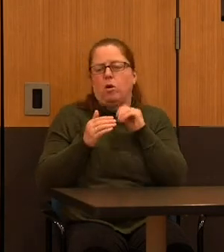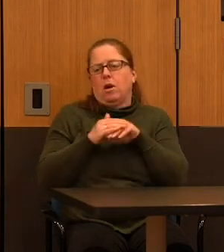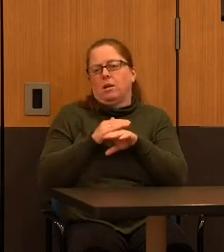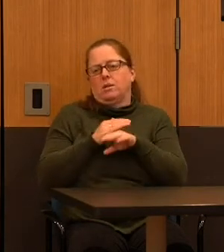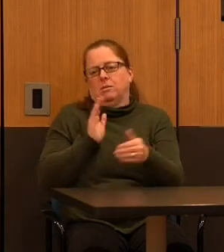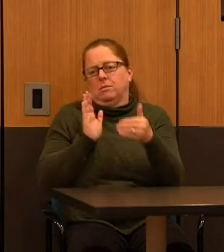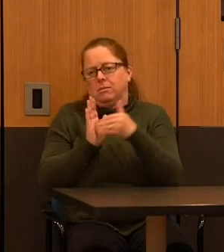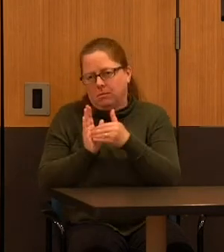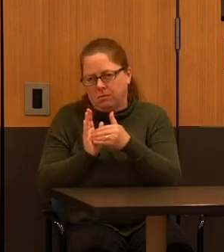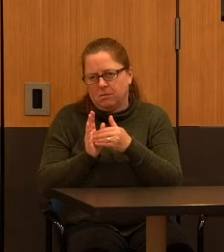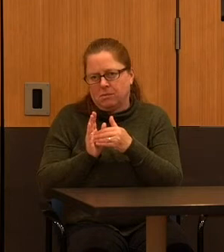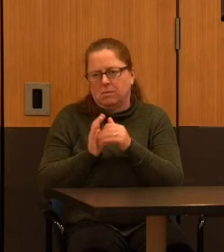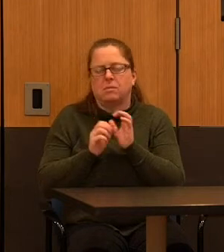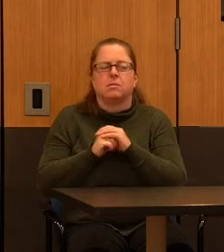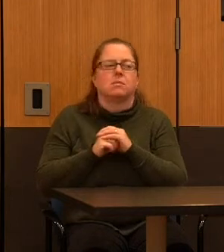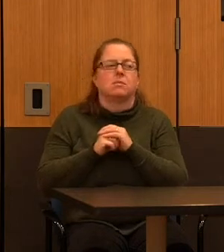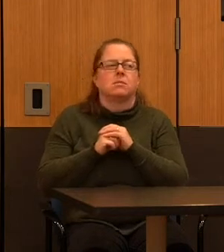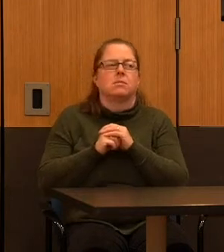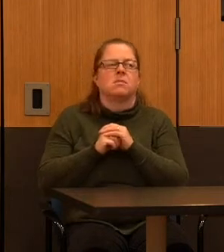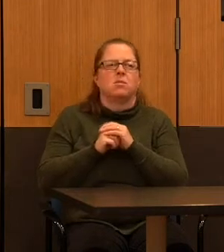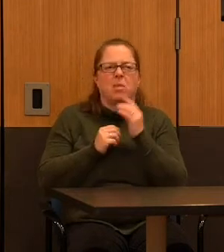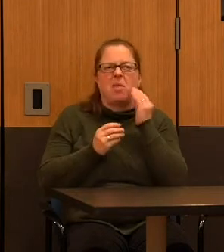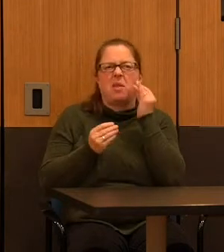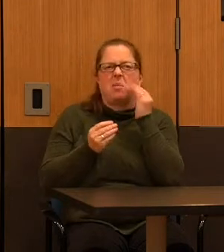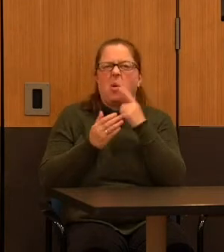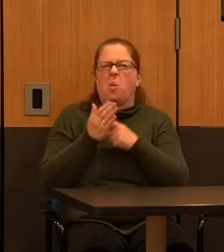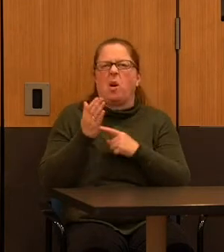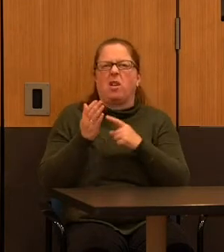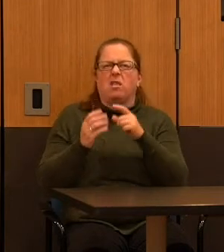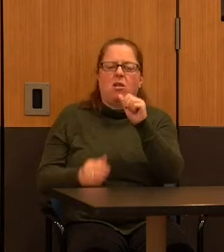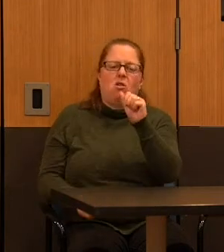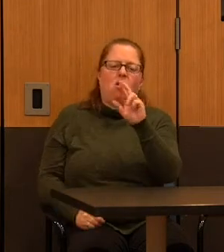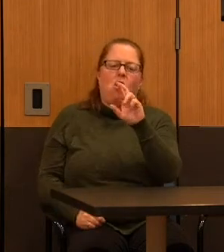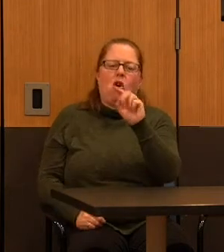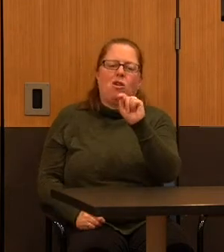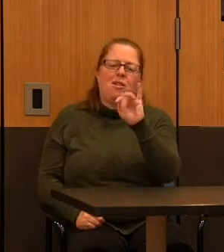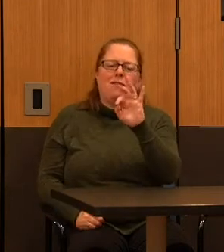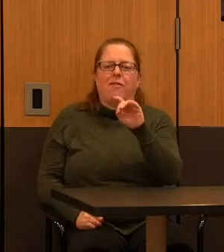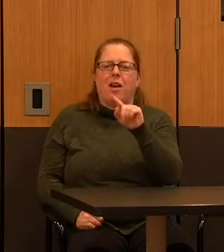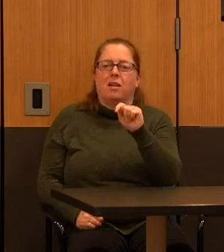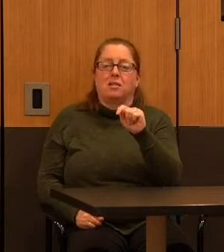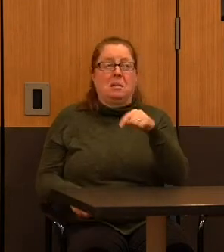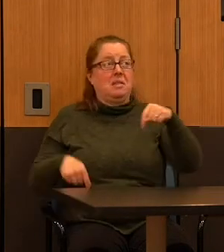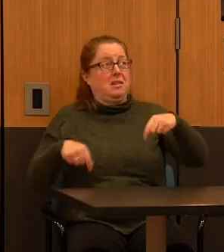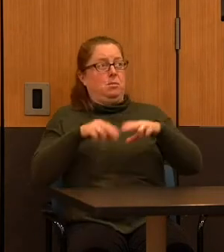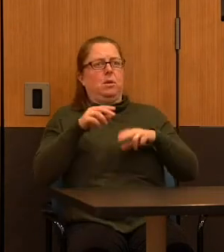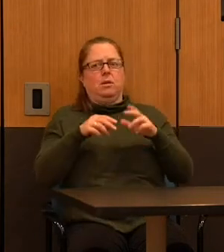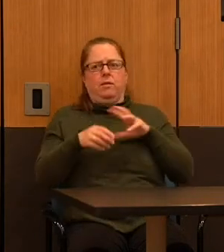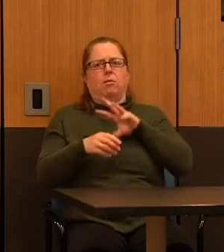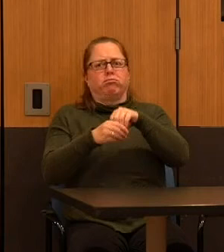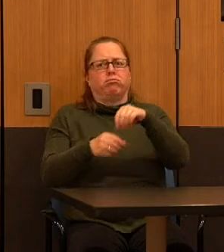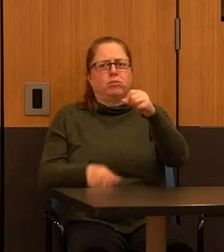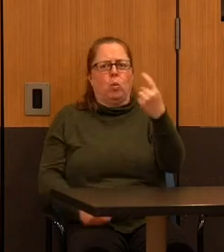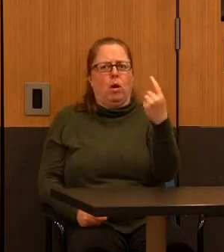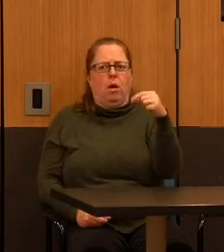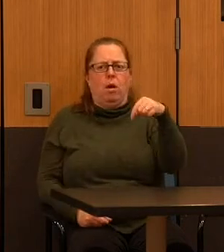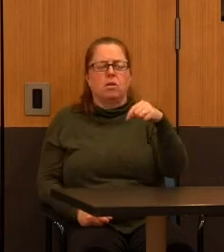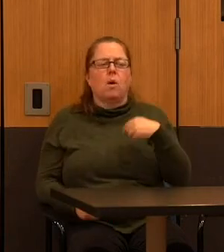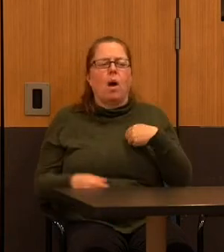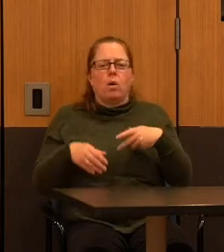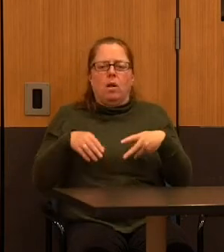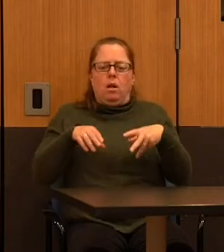what the artifacts of that form of access might be. Certainly this building is one of them. So I'll wrap up there. I'd love to